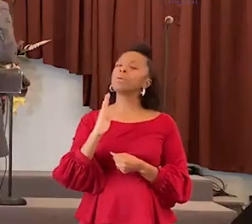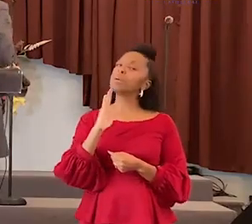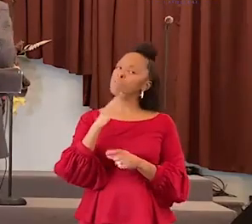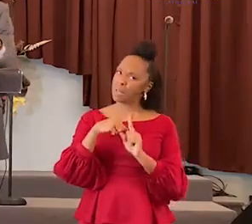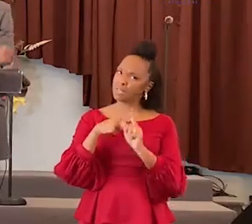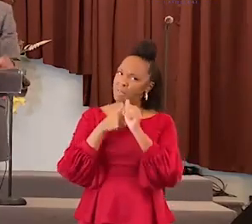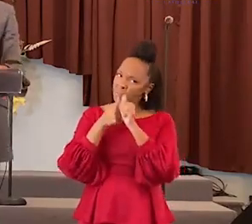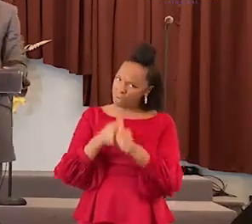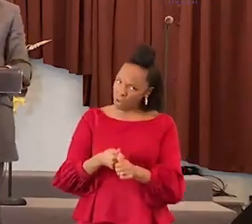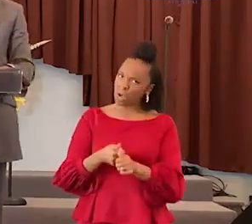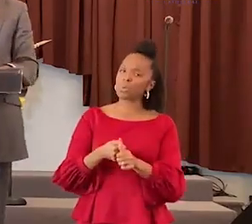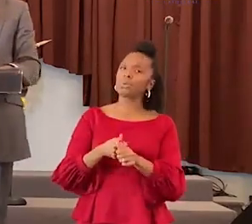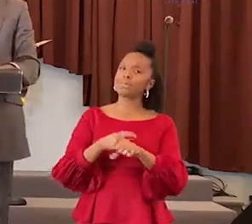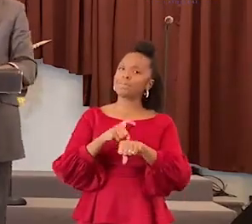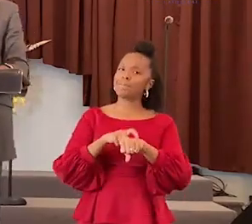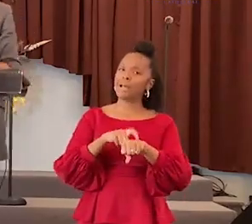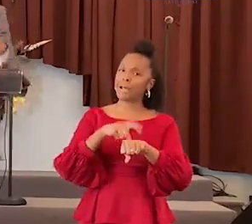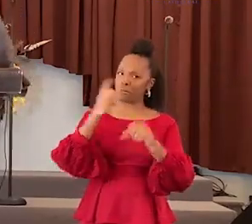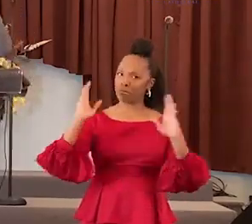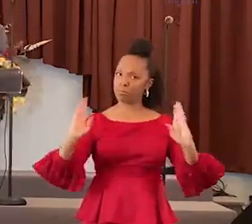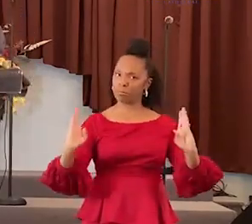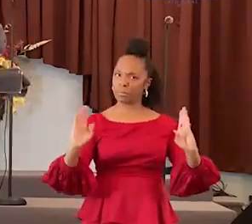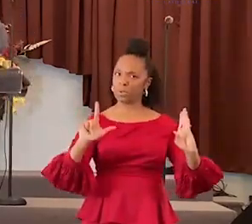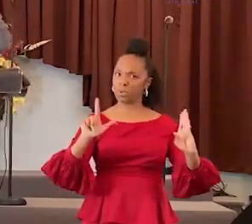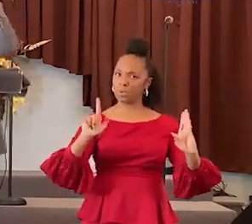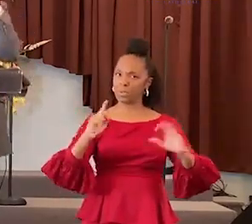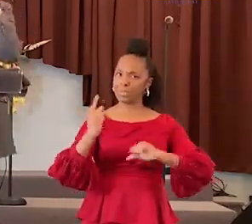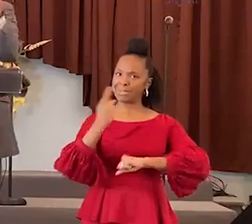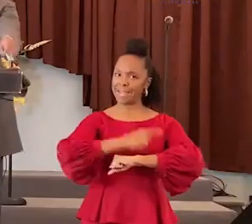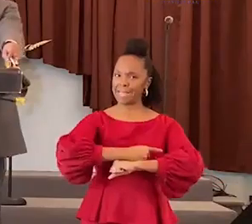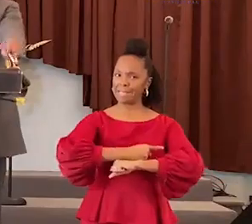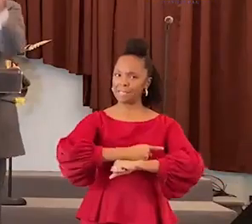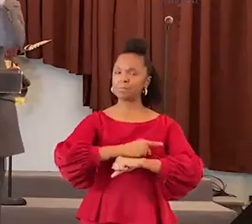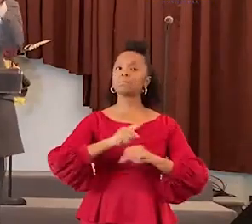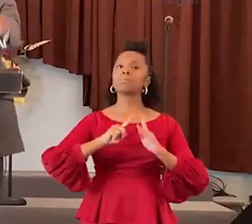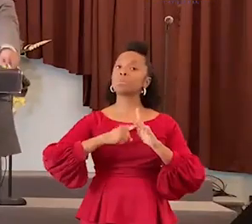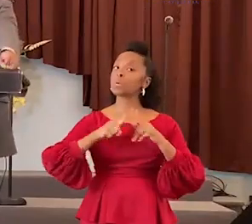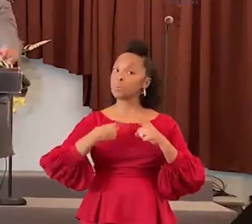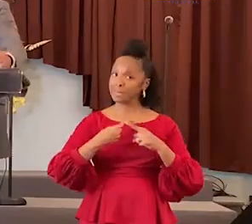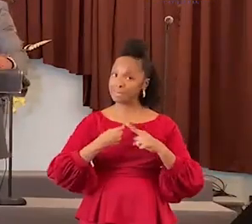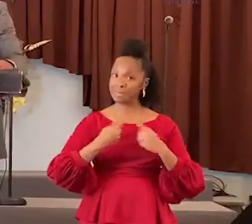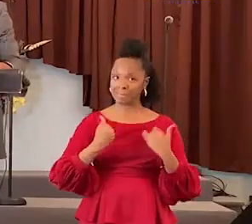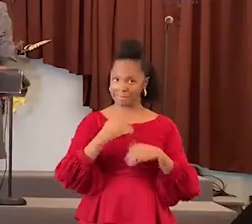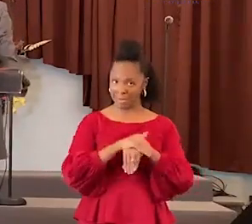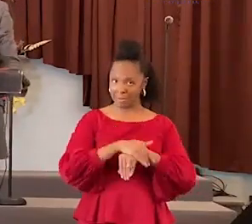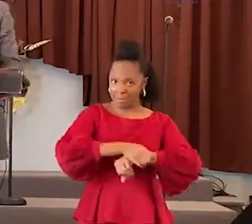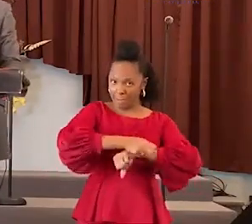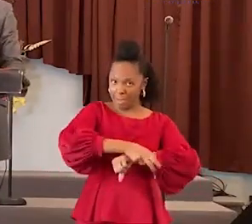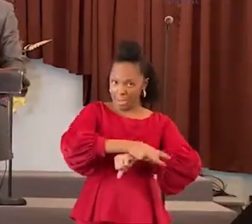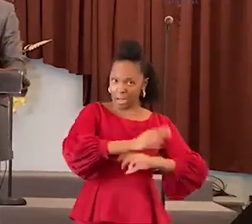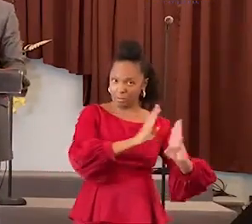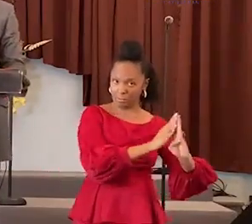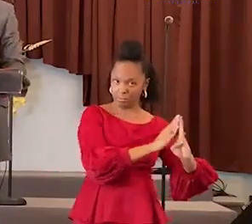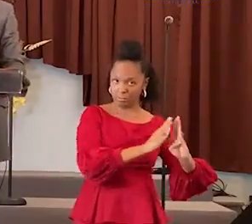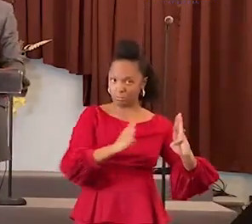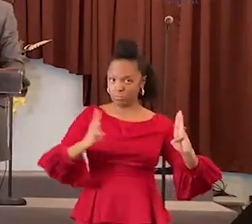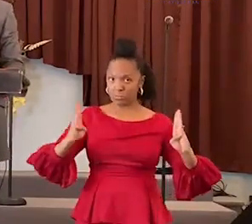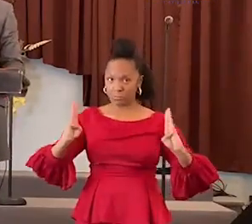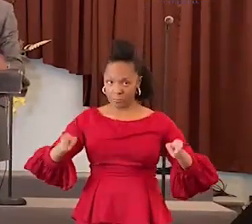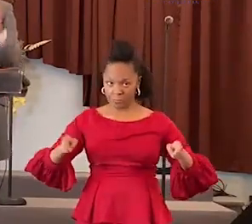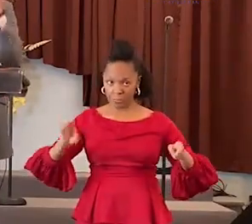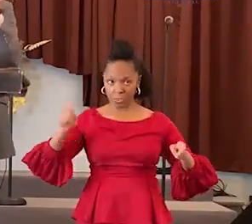fasting. 21 days of fasting. Begins at midnight tonight and ends January